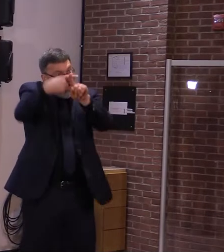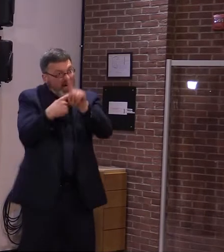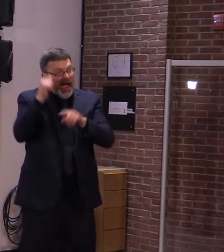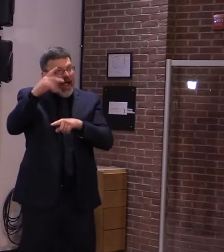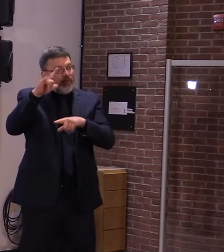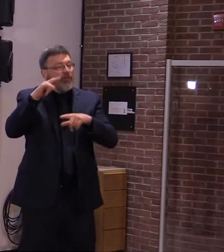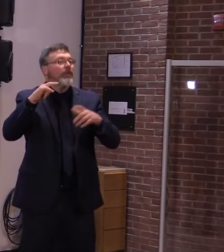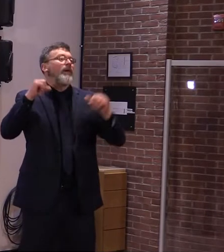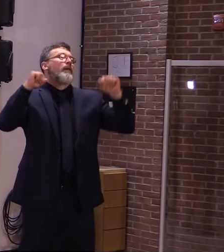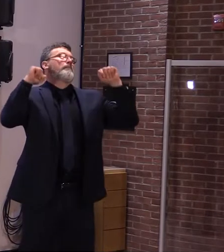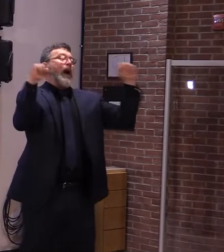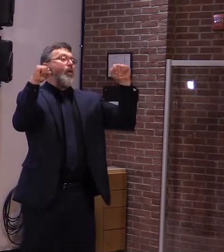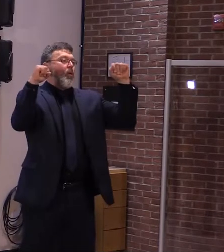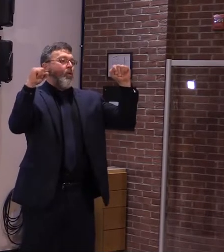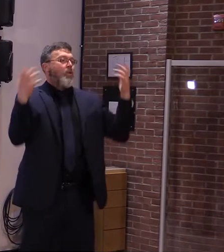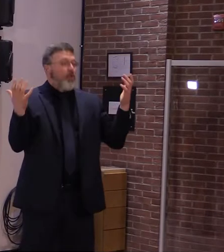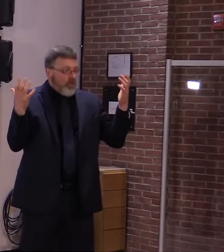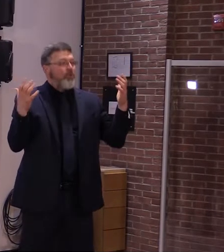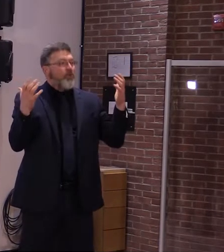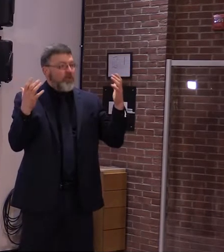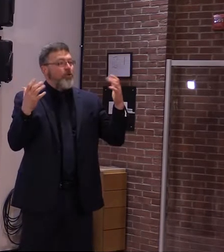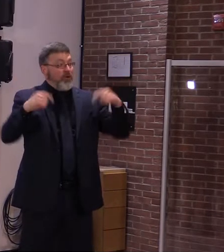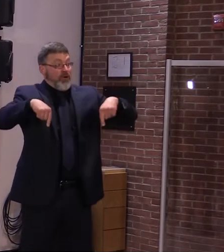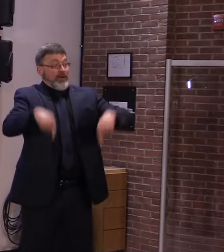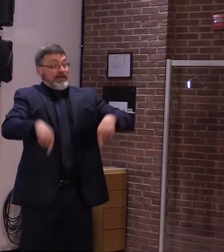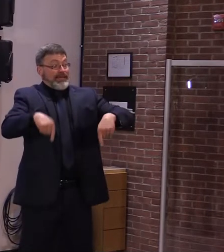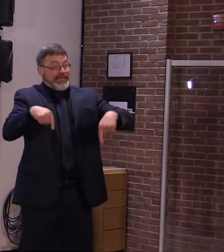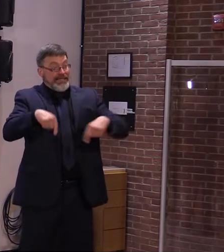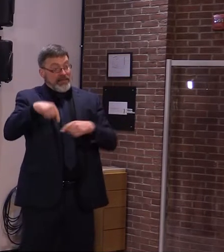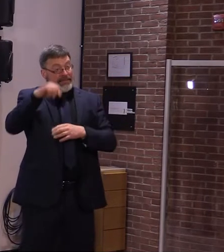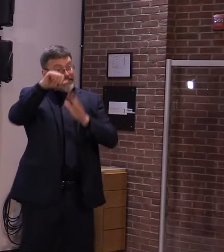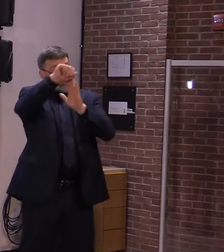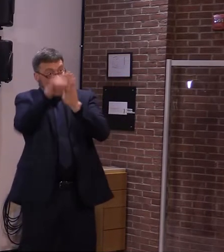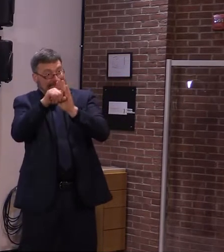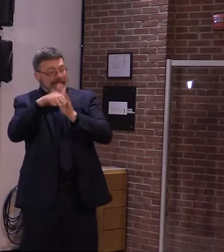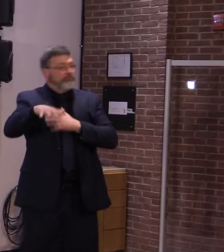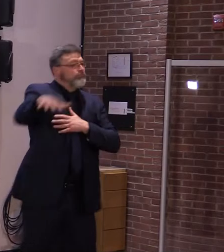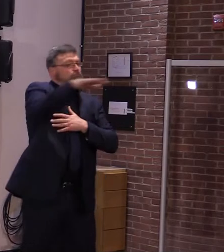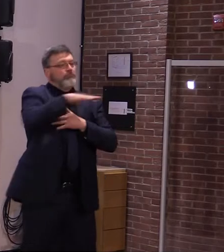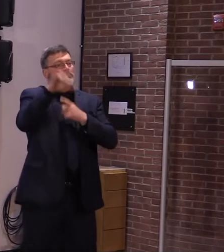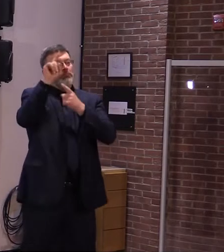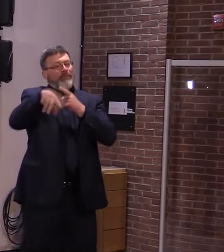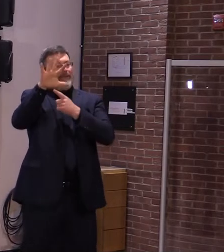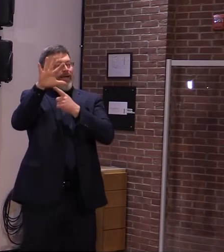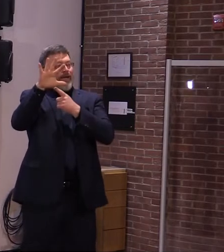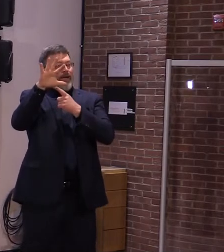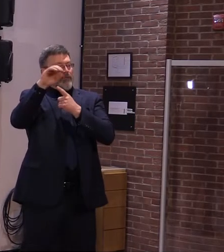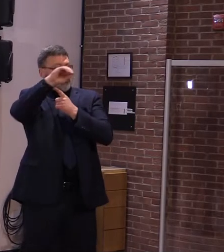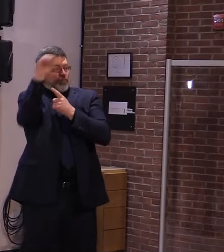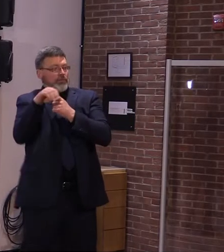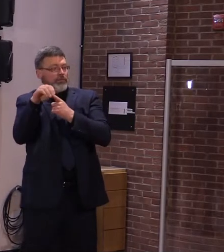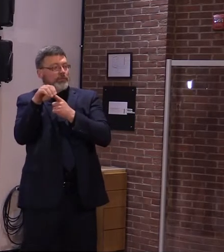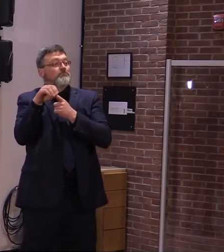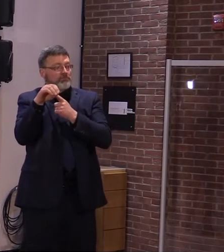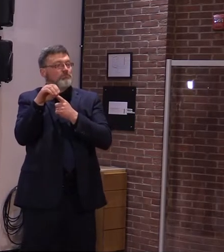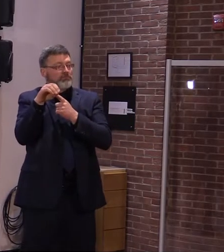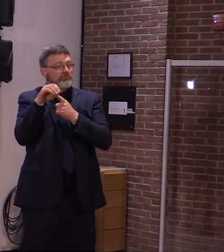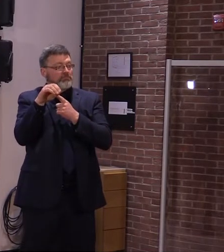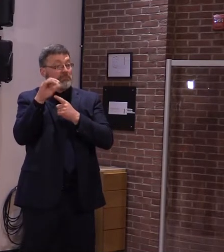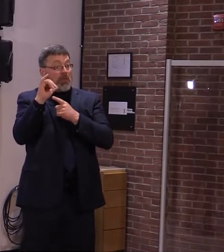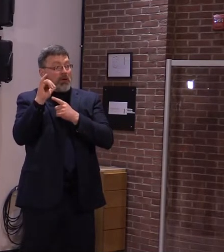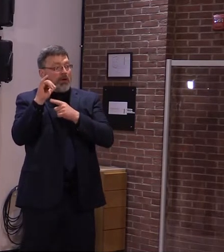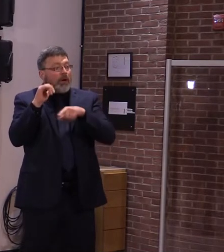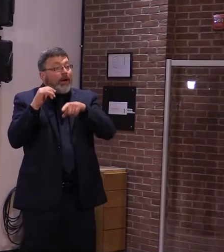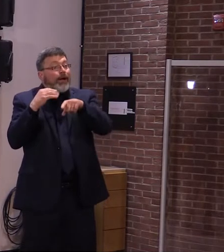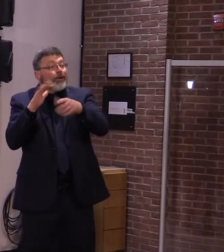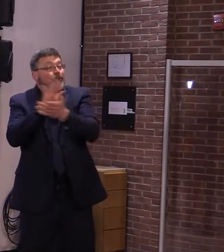at 1.5%. With the vaccination of school staff nearly complete, we have decided to end the surveillance testing program